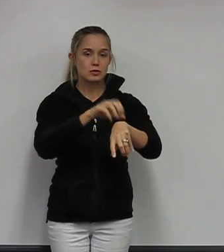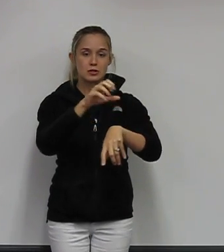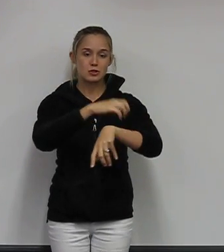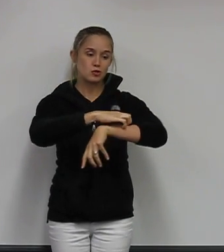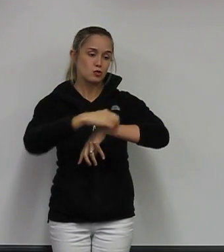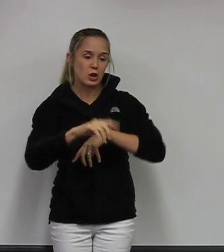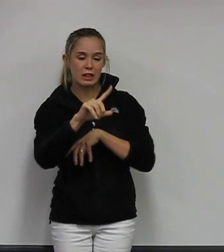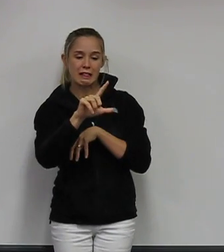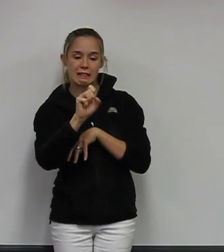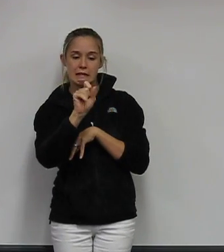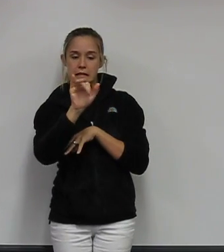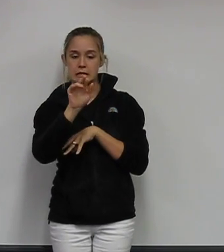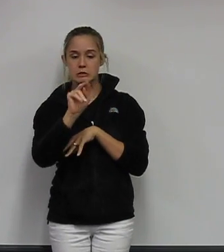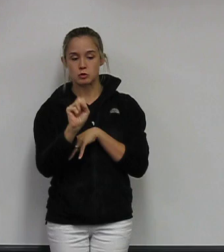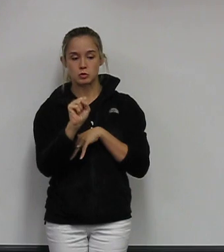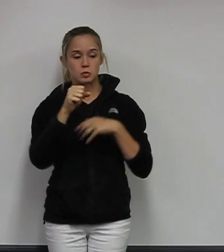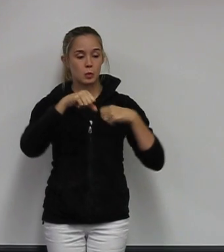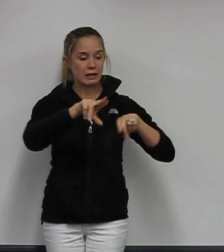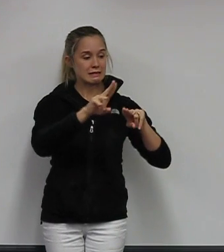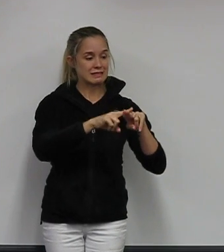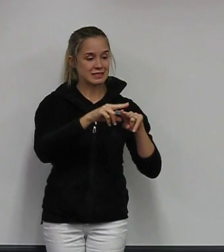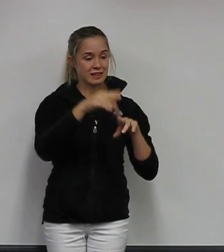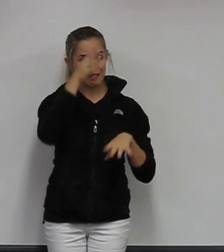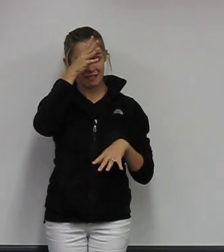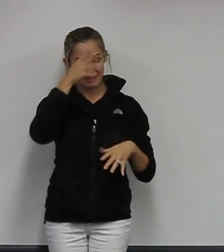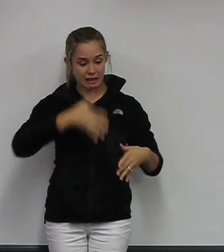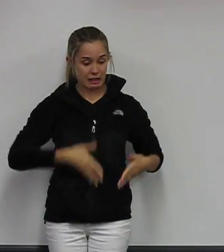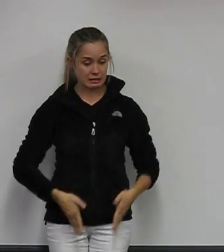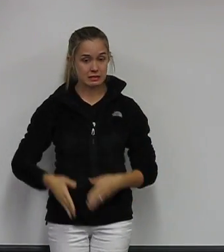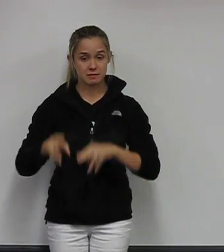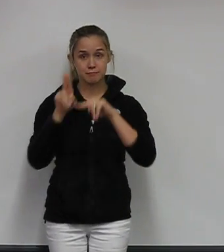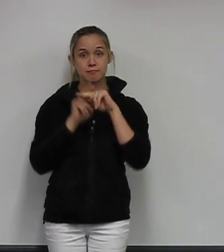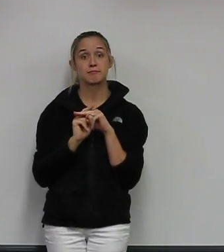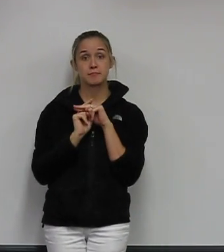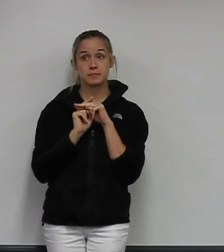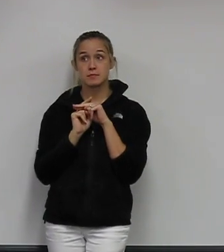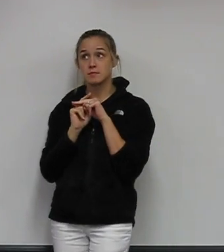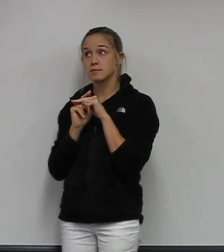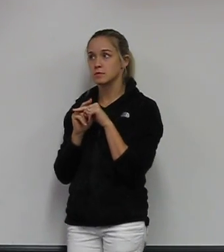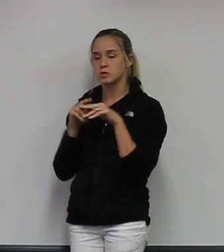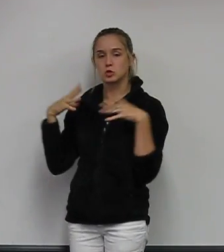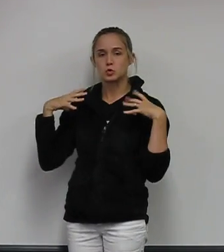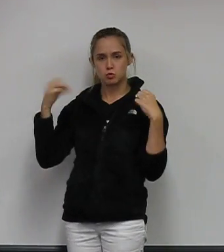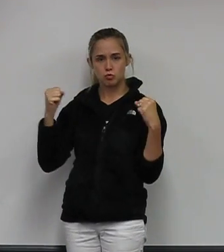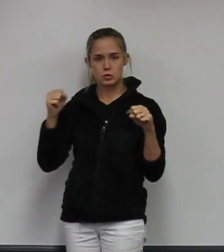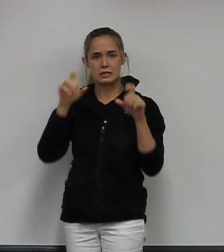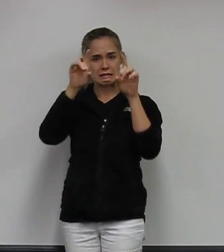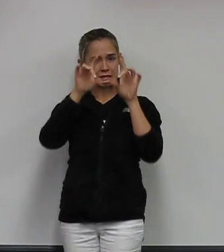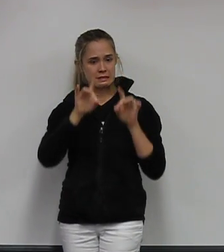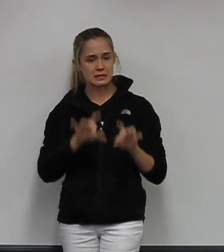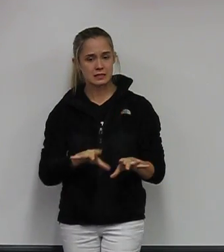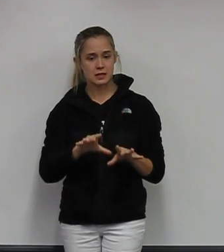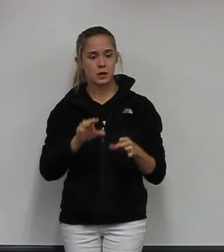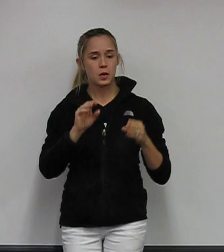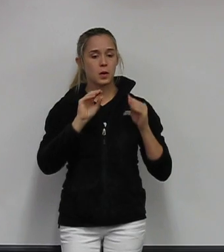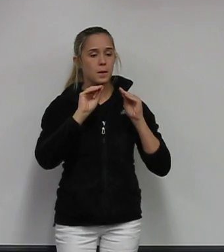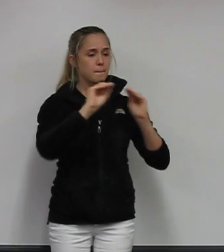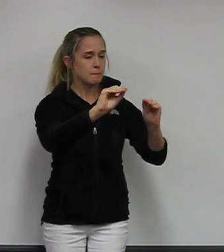While the child is sitting on Dad's lap, we could go through some strength tests where I'll just quickly demonstrate. Zach, push against me, buddy. Push your legs